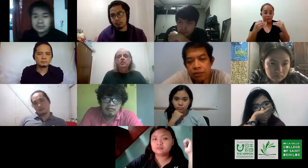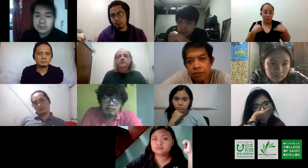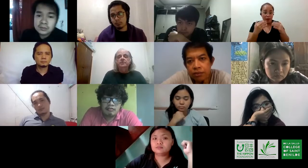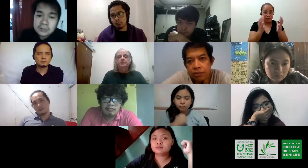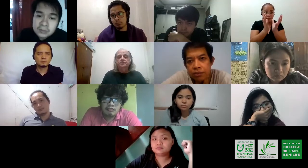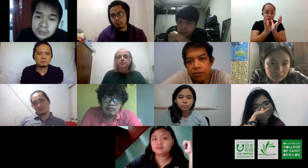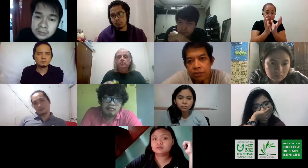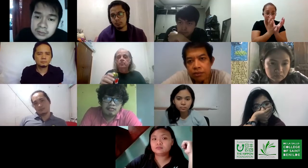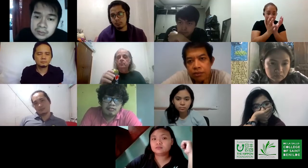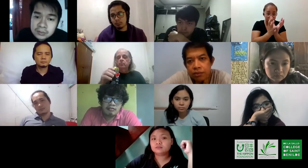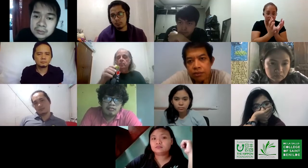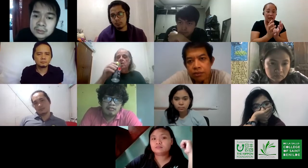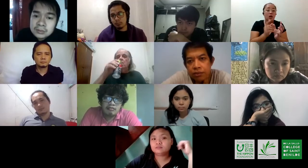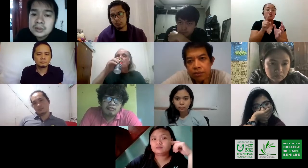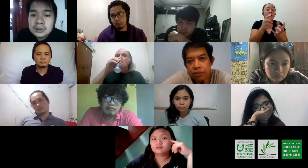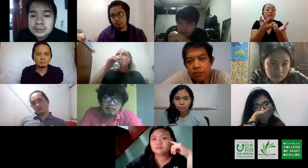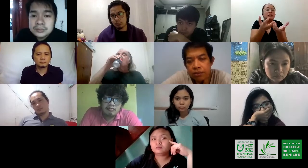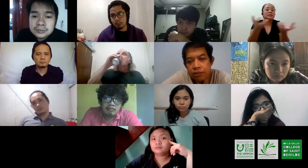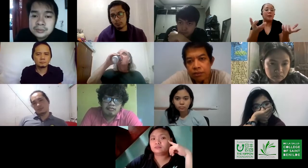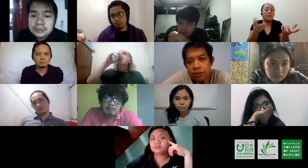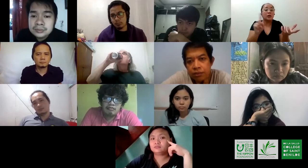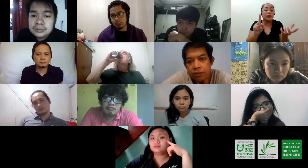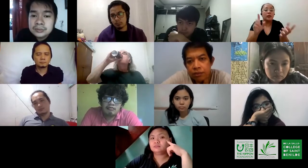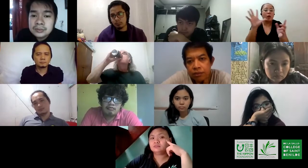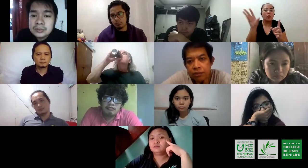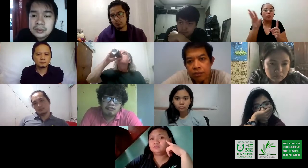separate culture.